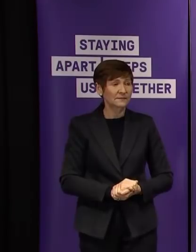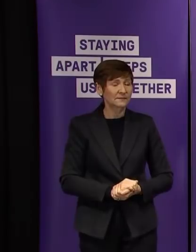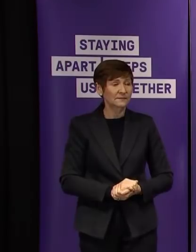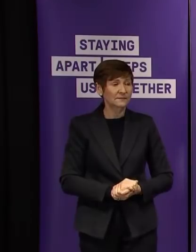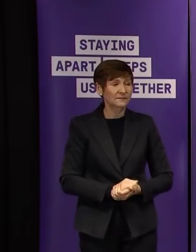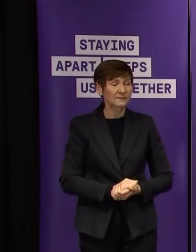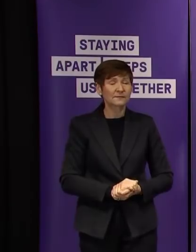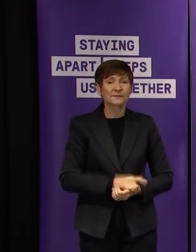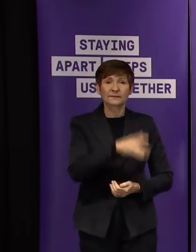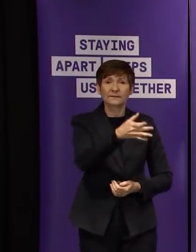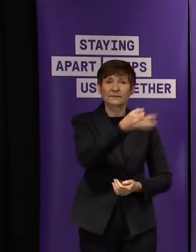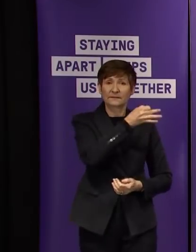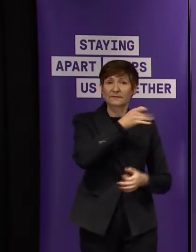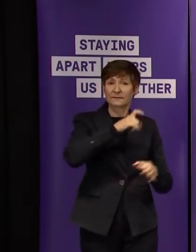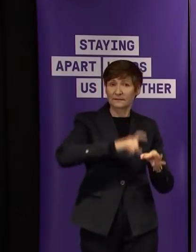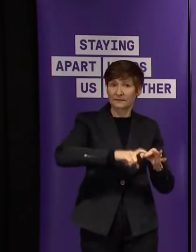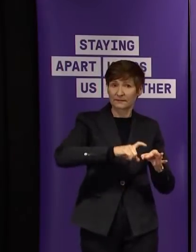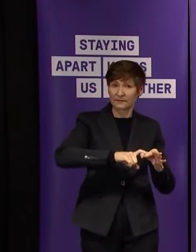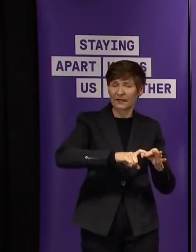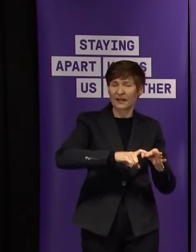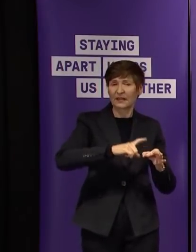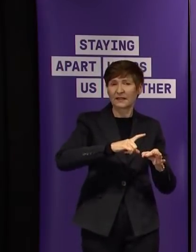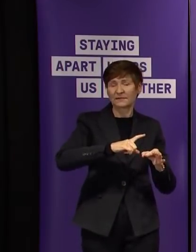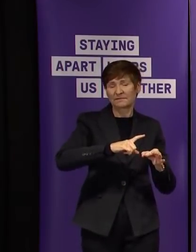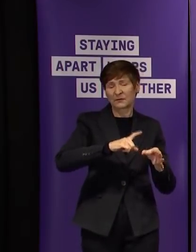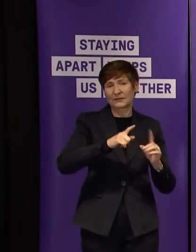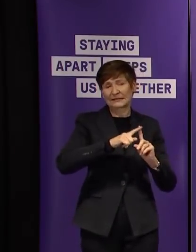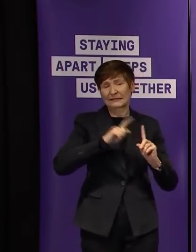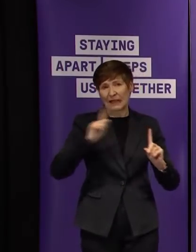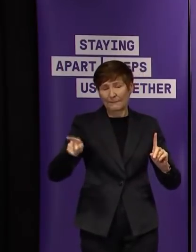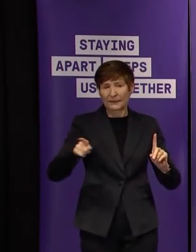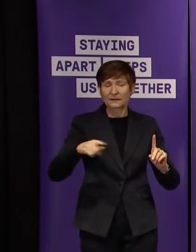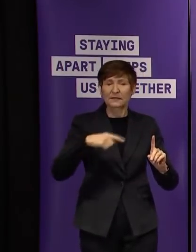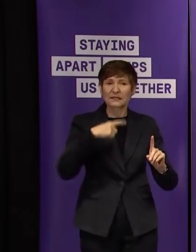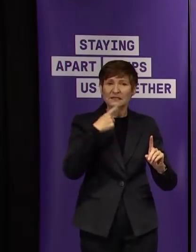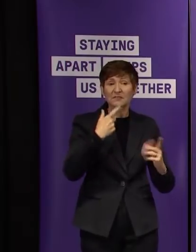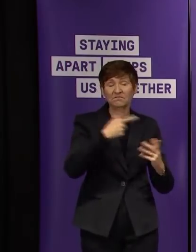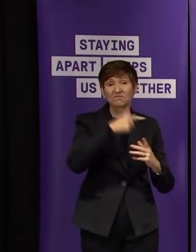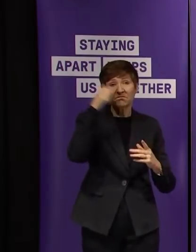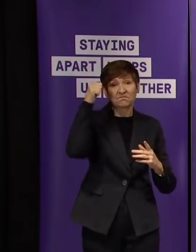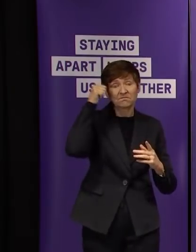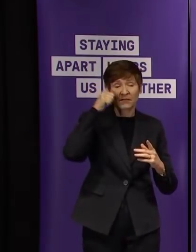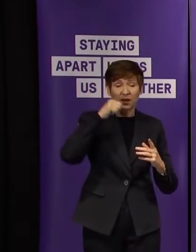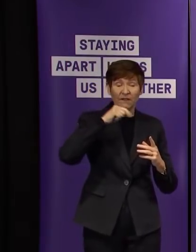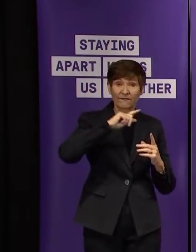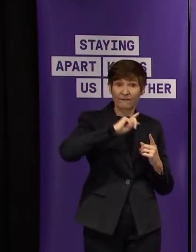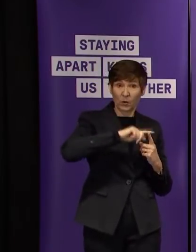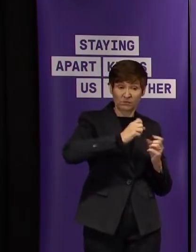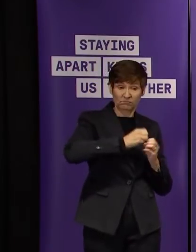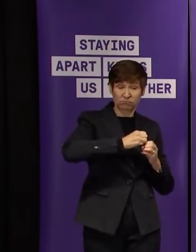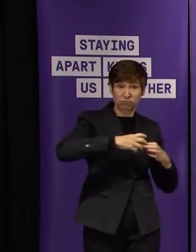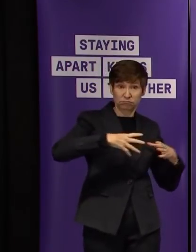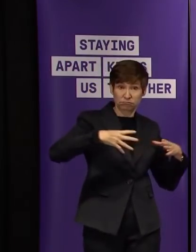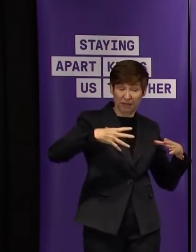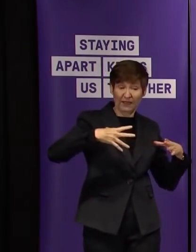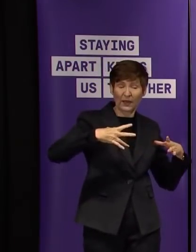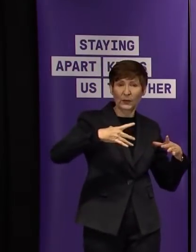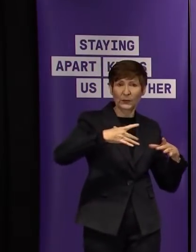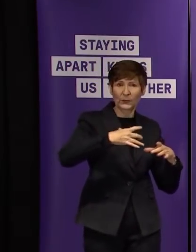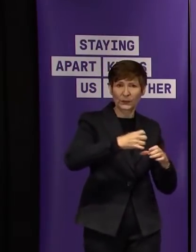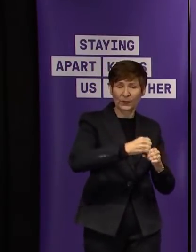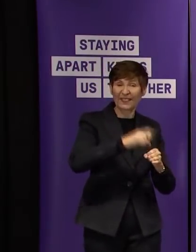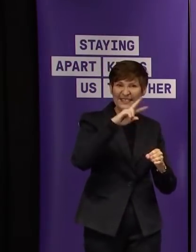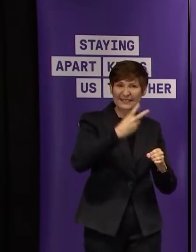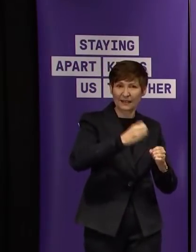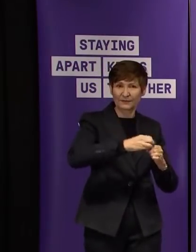systemic failures. I guess, is there not a case to make that the Victorian government shouldn't necessarily align its